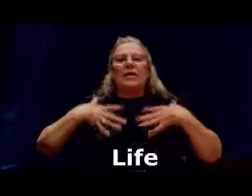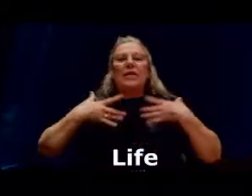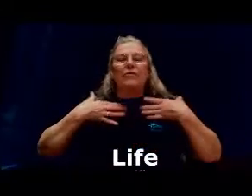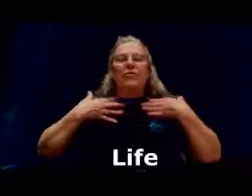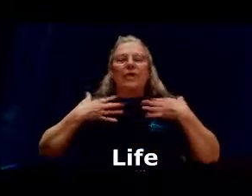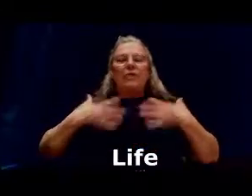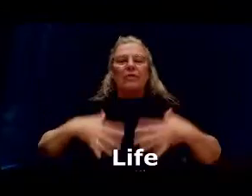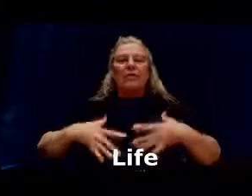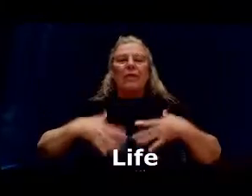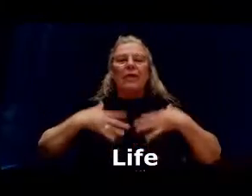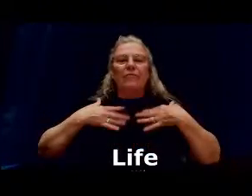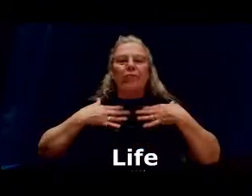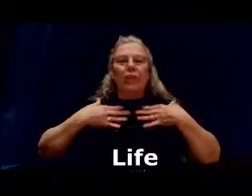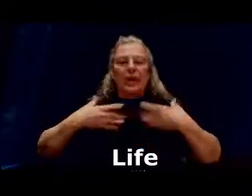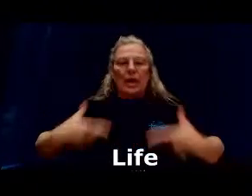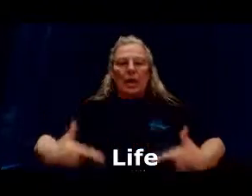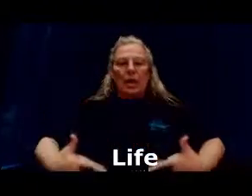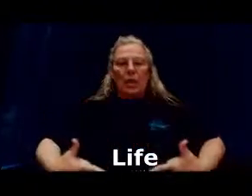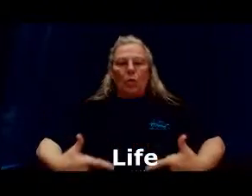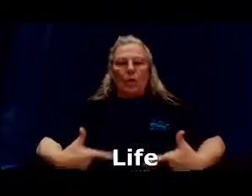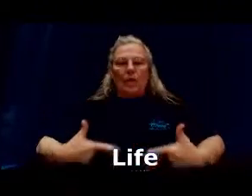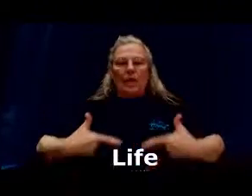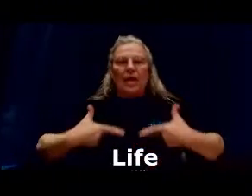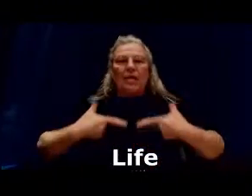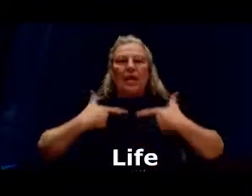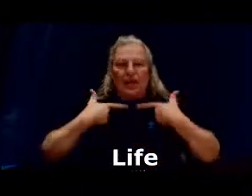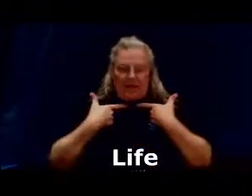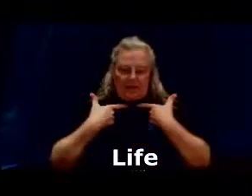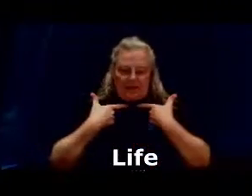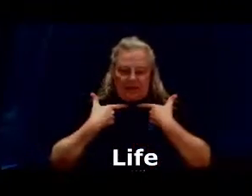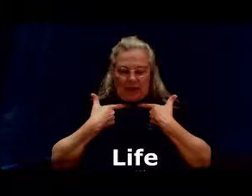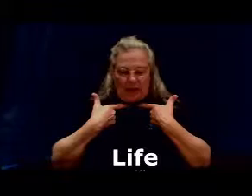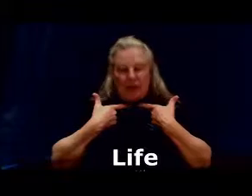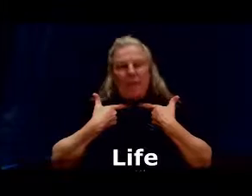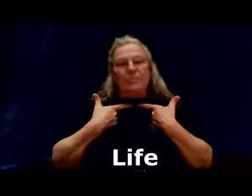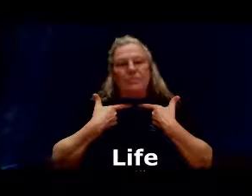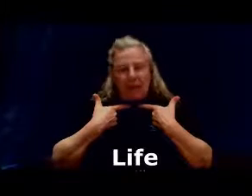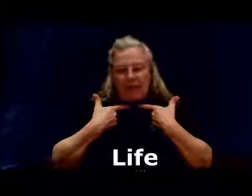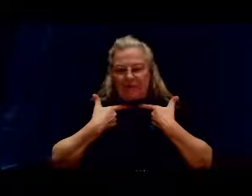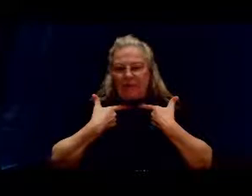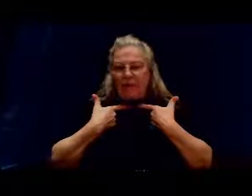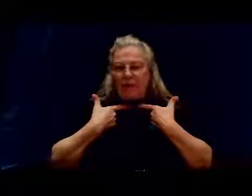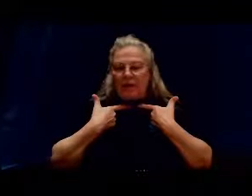if you think of the blood flowing up with the L hands, it becomes life or live.